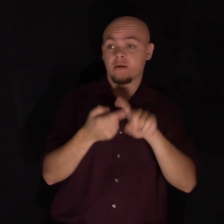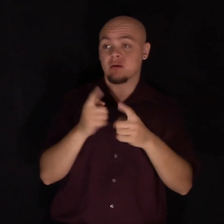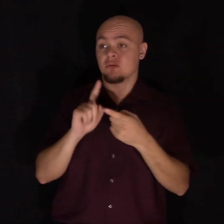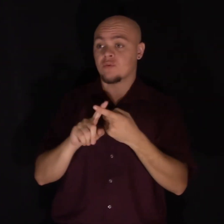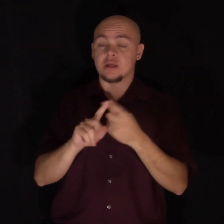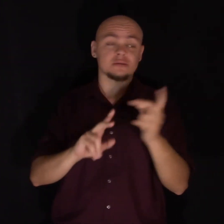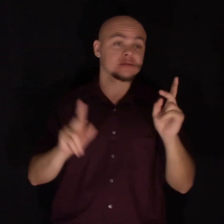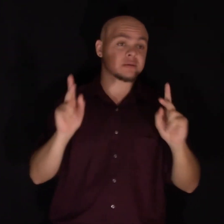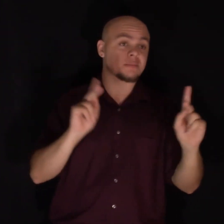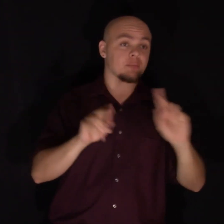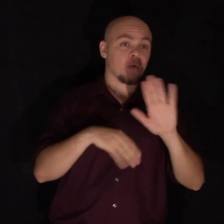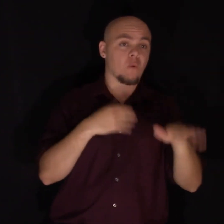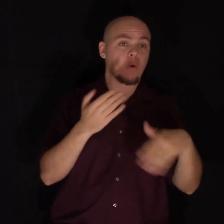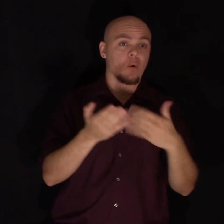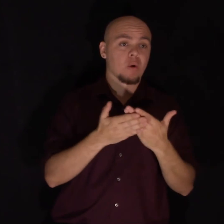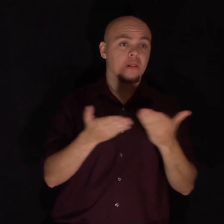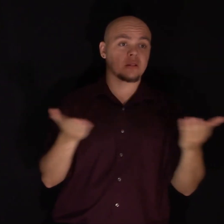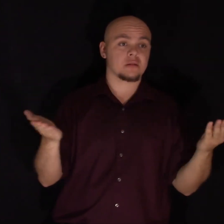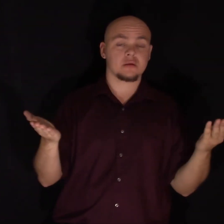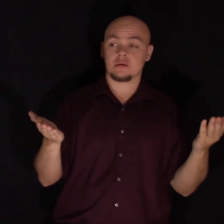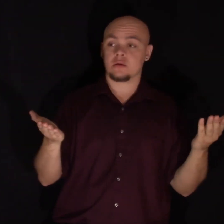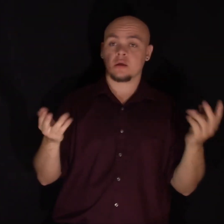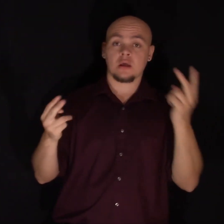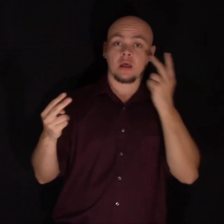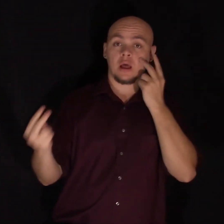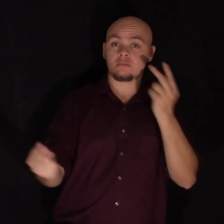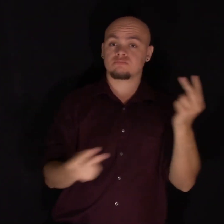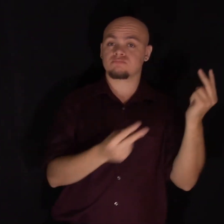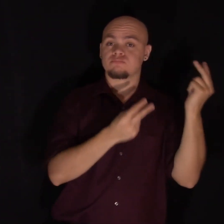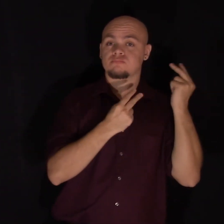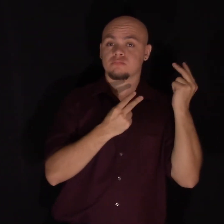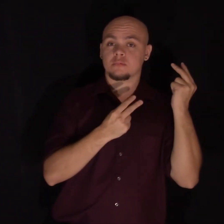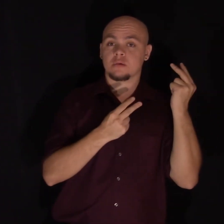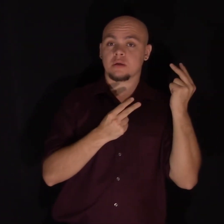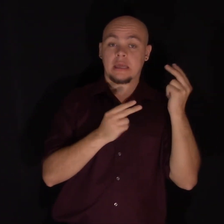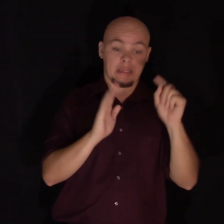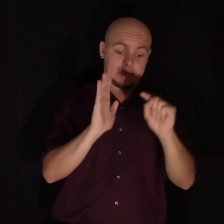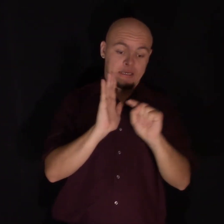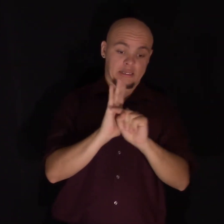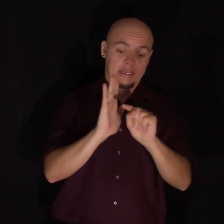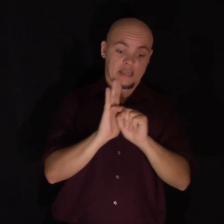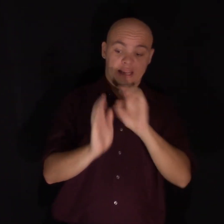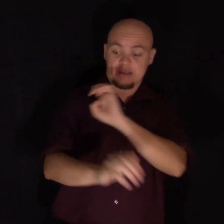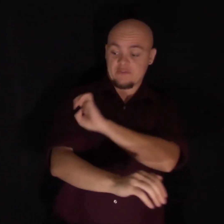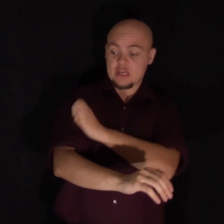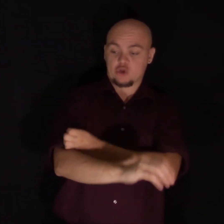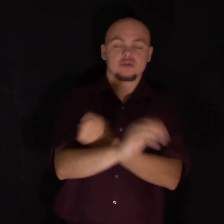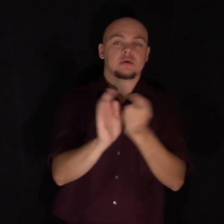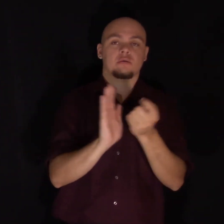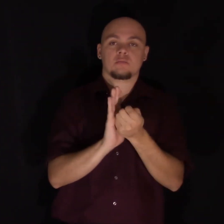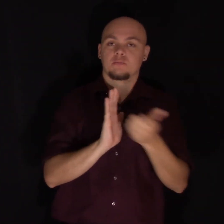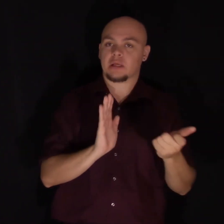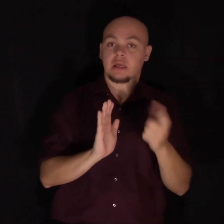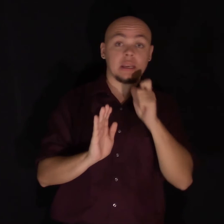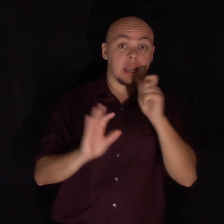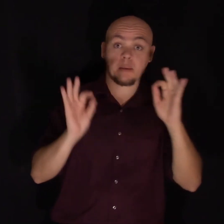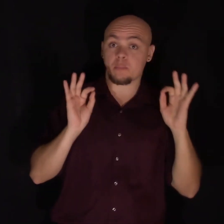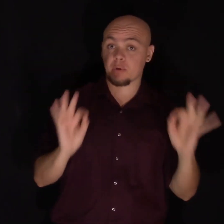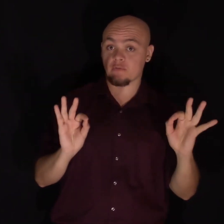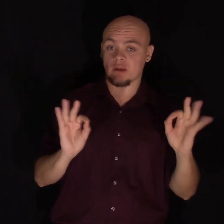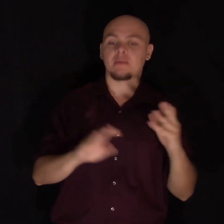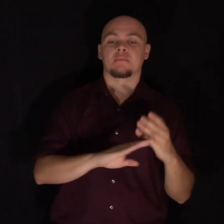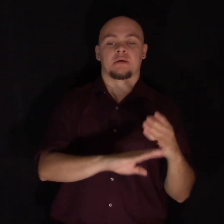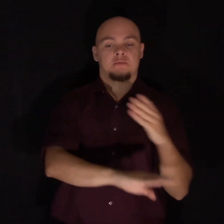people. And after, as I reflected on that, I decided to eliminate negative energy from my life. It's not perfect. It's a lot